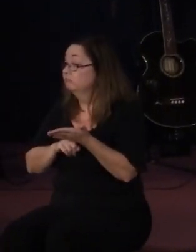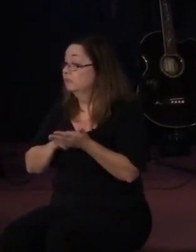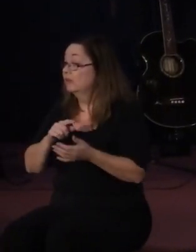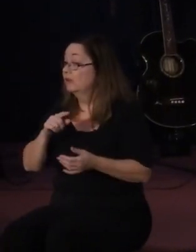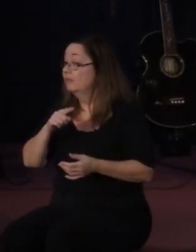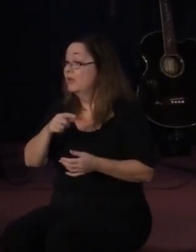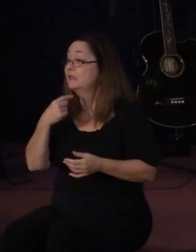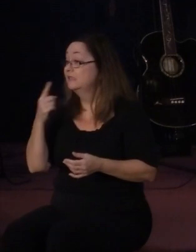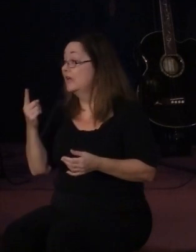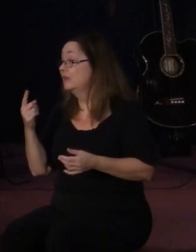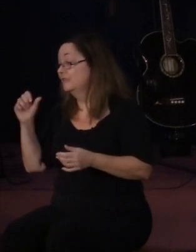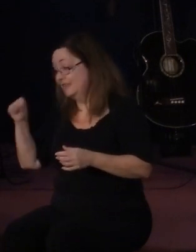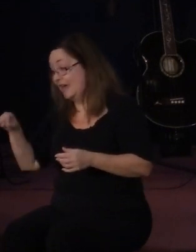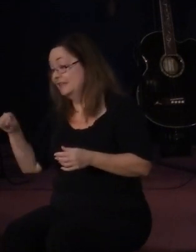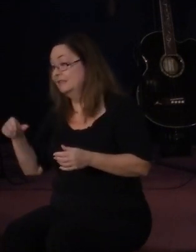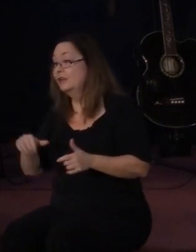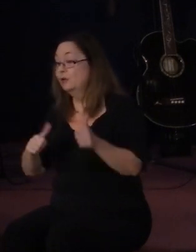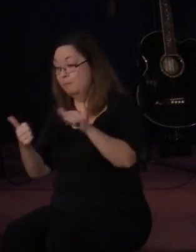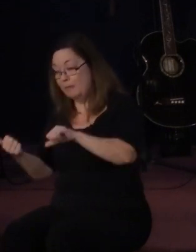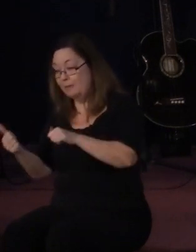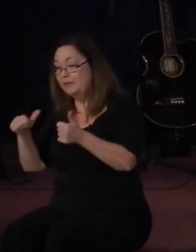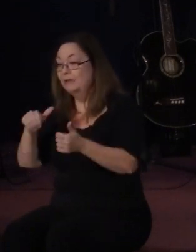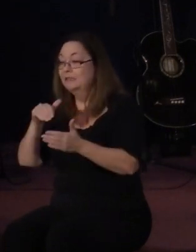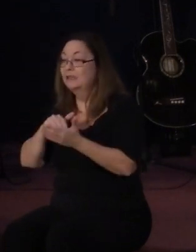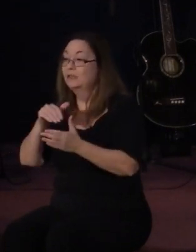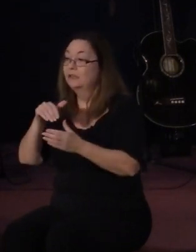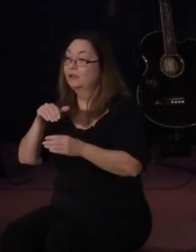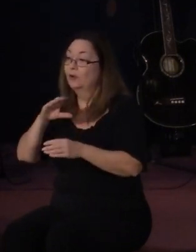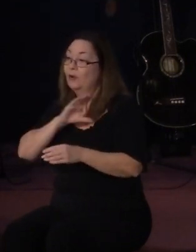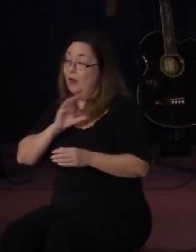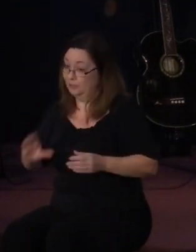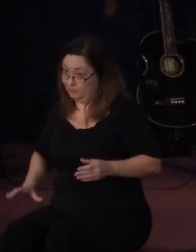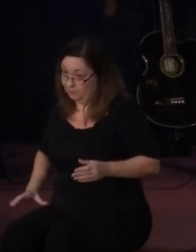they said yes, and you baptized them into Christ.